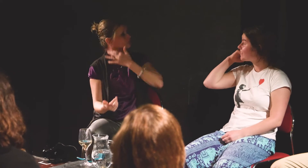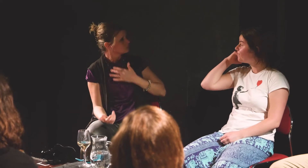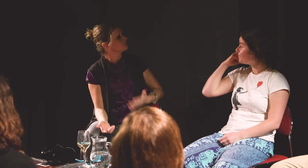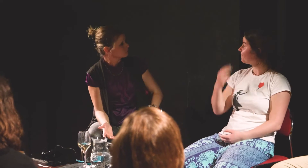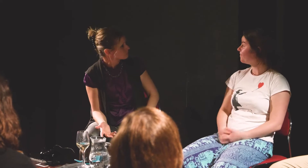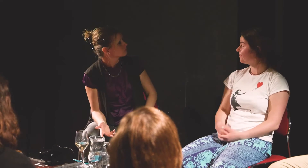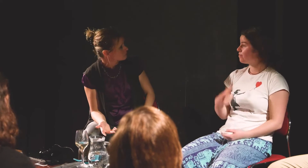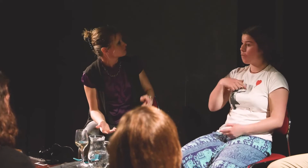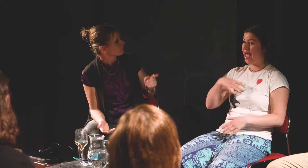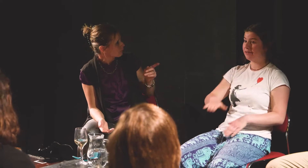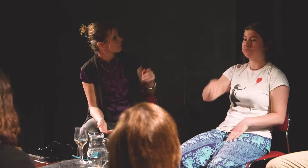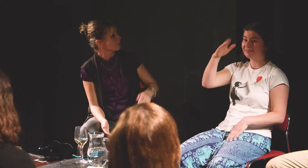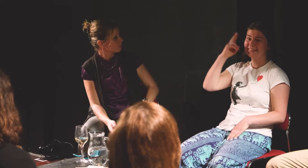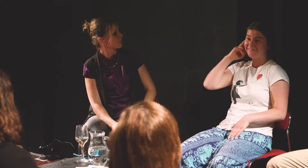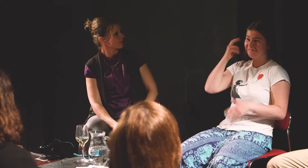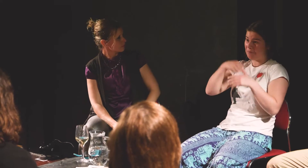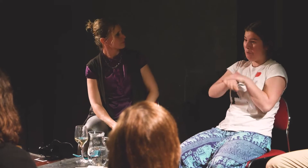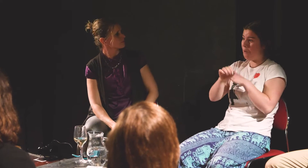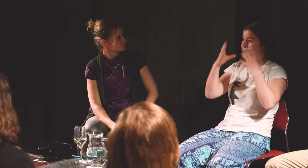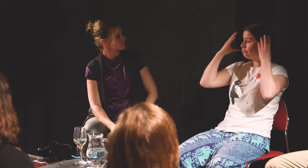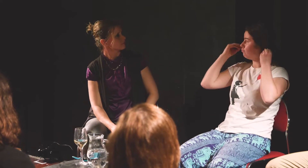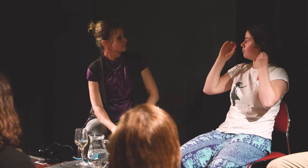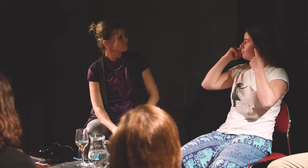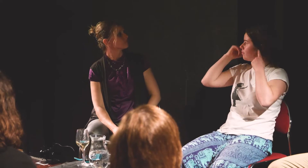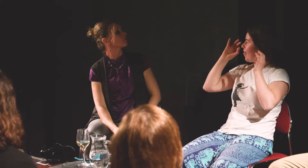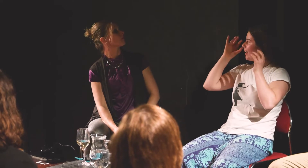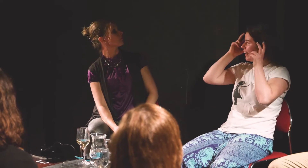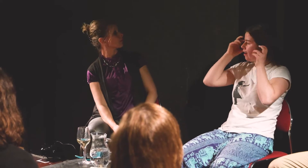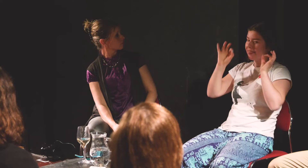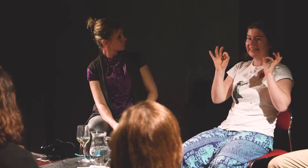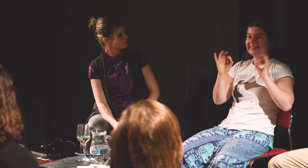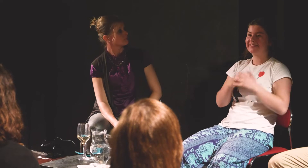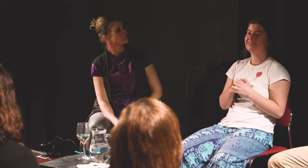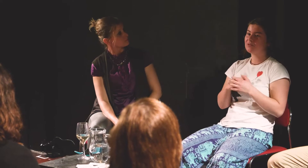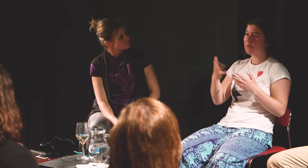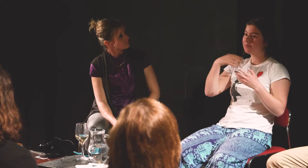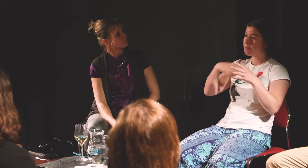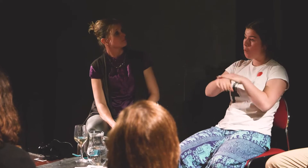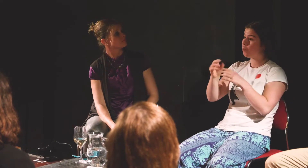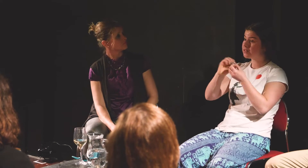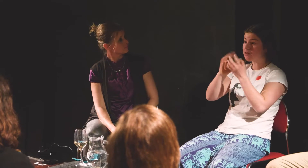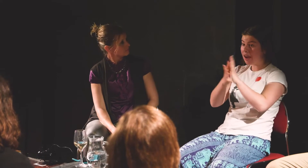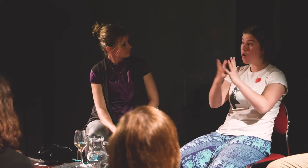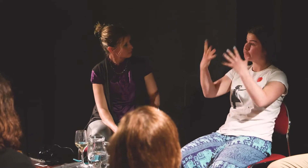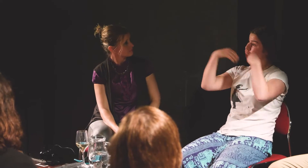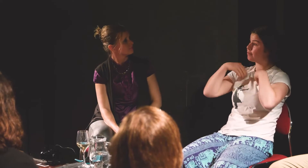use deaf. I'm deaf, yep. Because I grew up deaf. I was born deaf with no hearing, without the ability to hear.